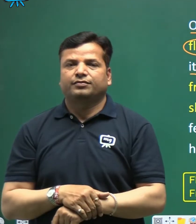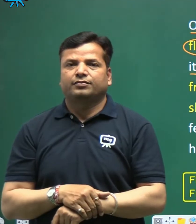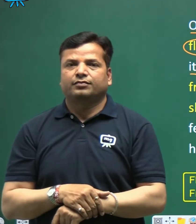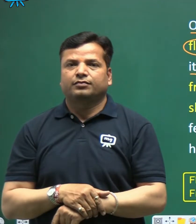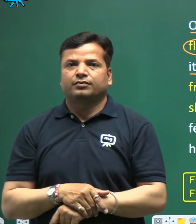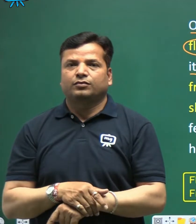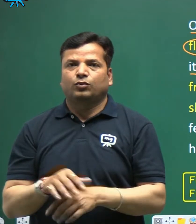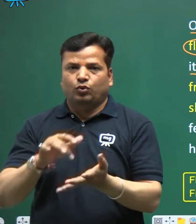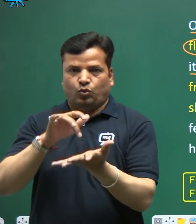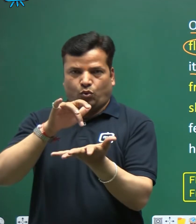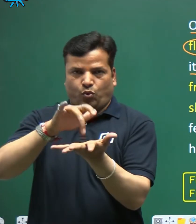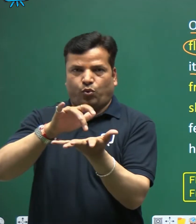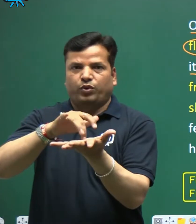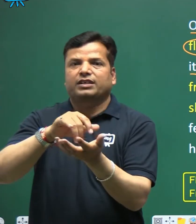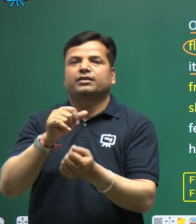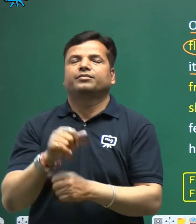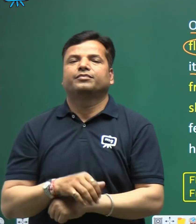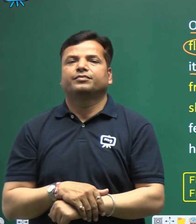to Egypt